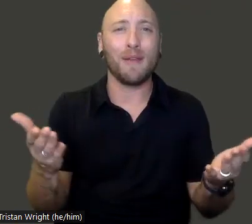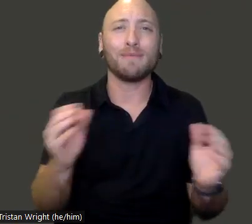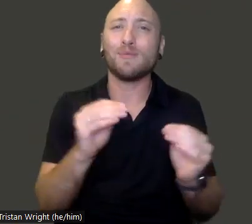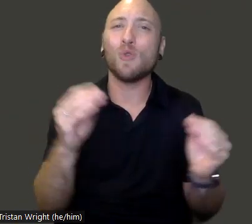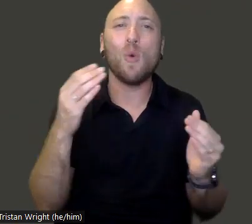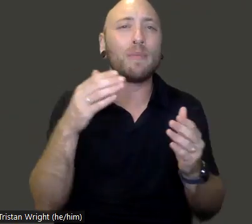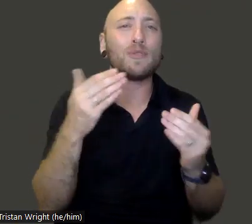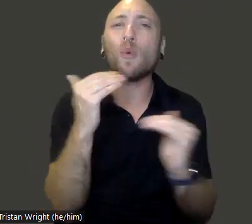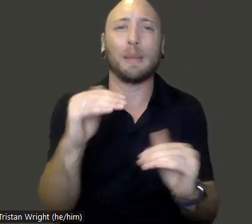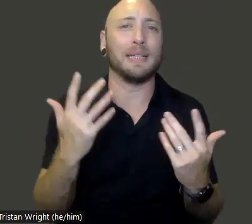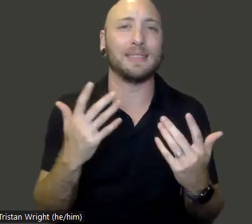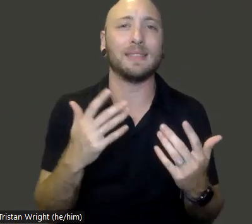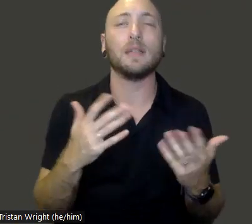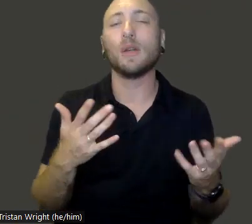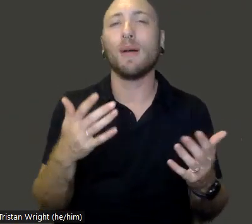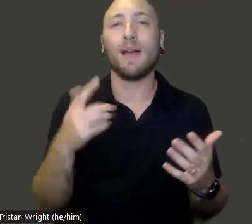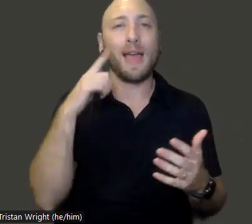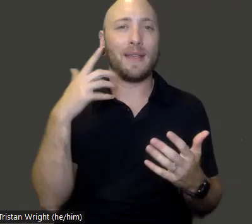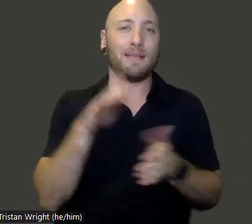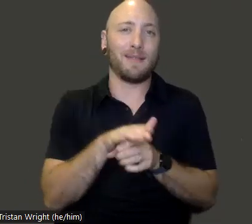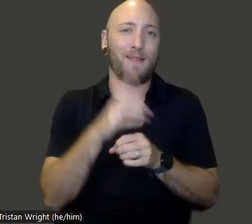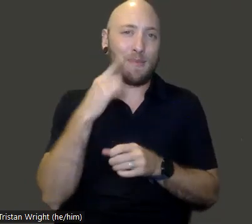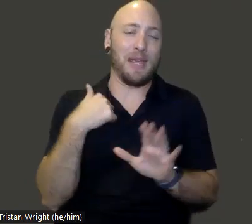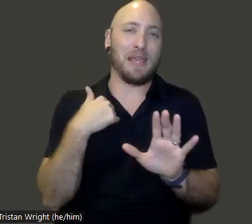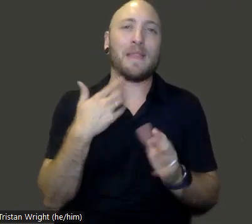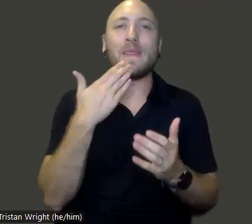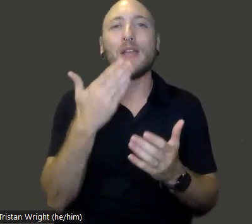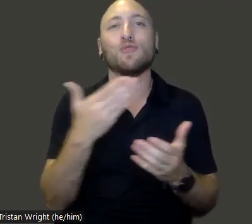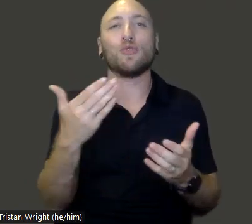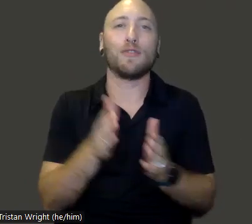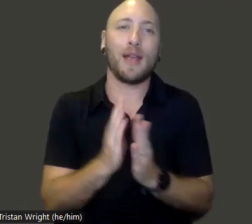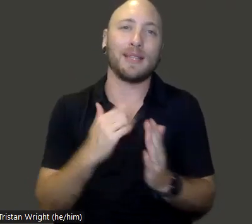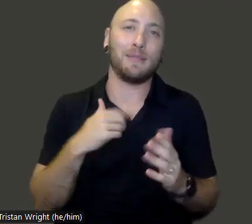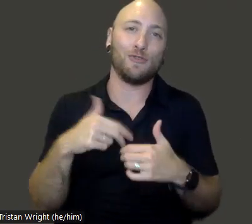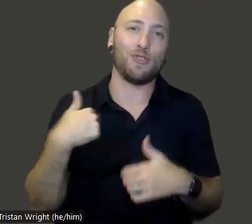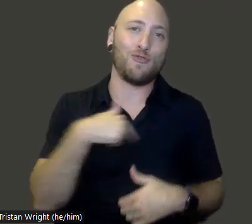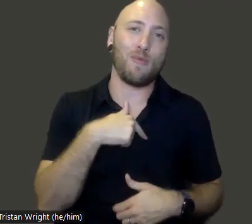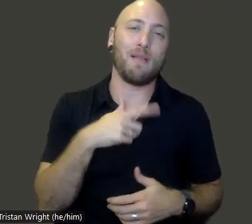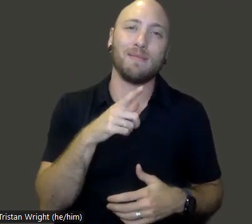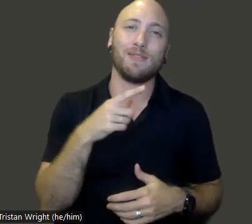for asking me to come speak. And it's always good to be at a meeting about Alcoholics Anonymous. Thank you.